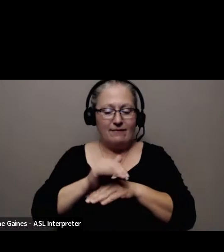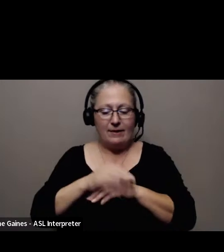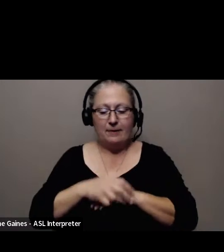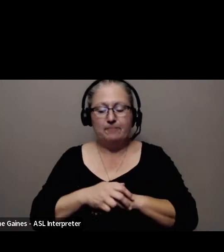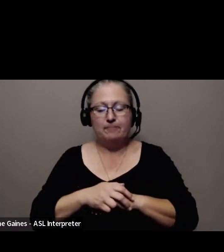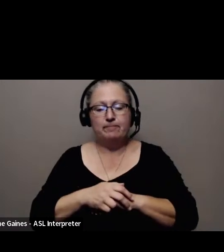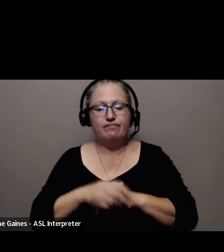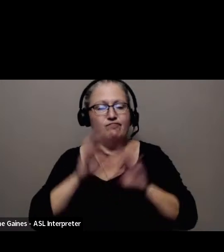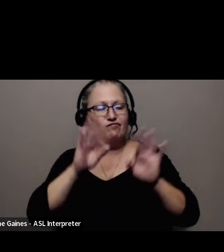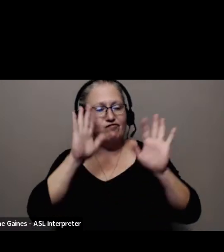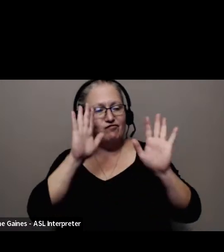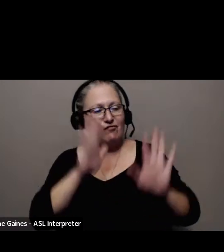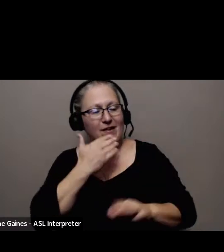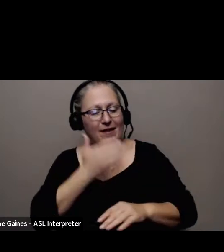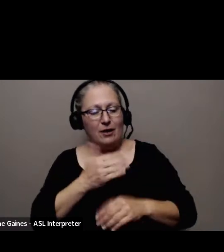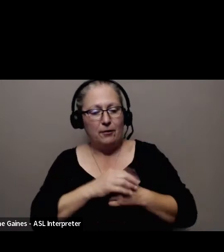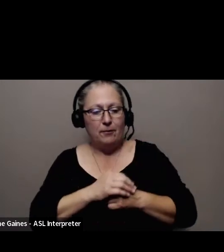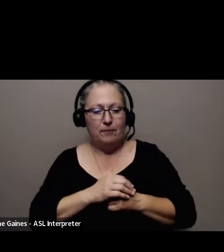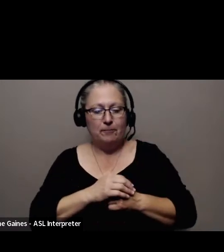Okay, great. Thank you.